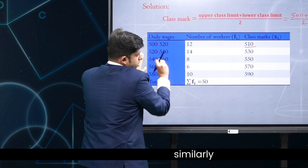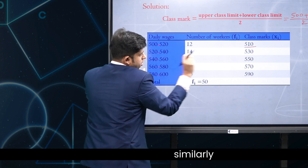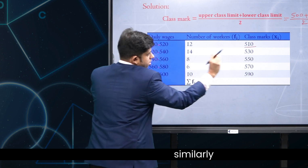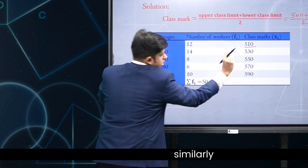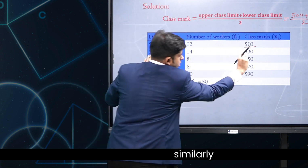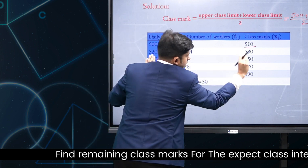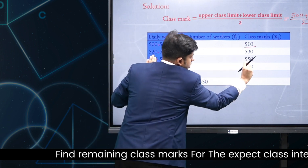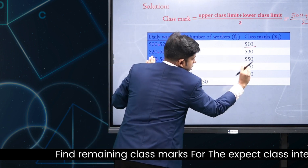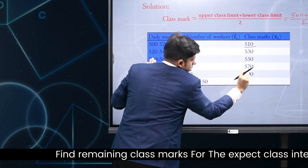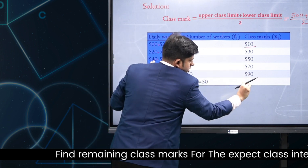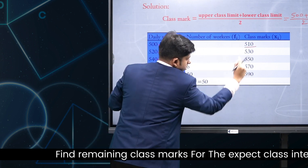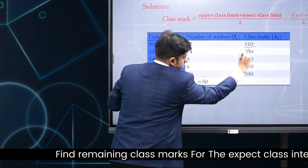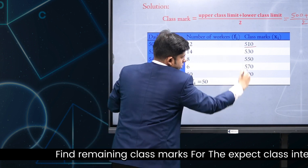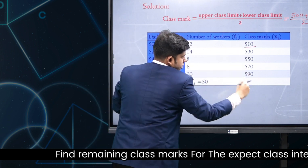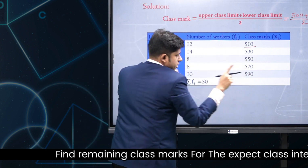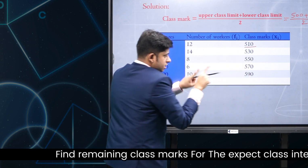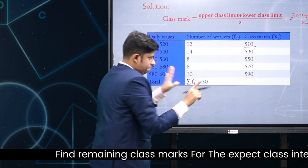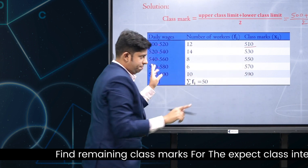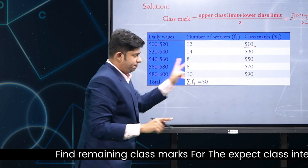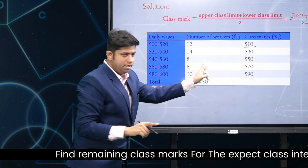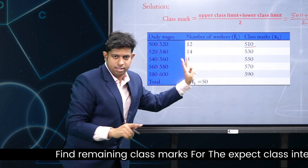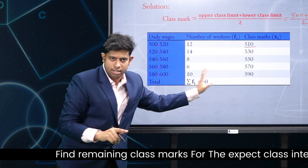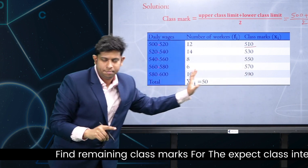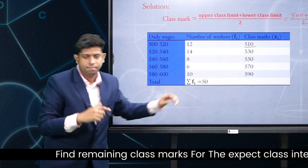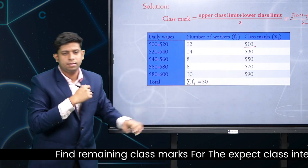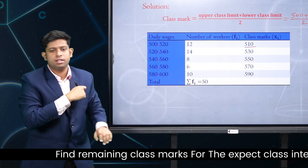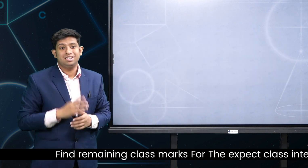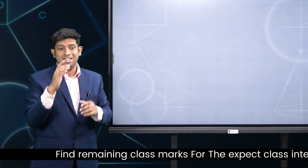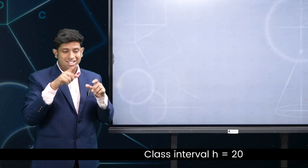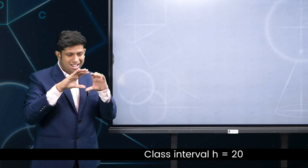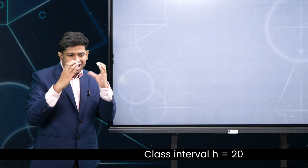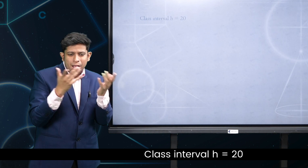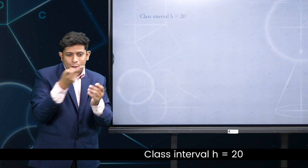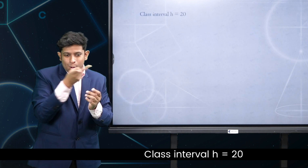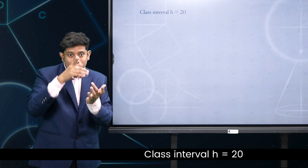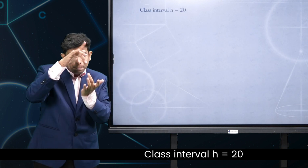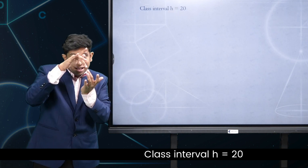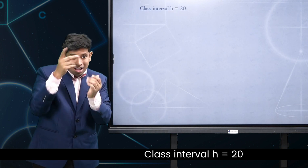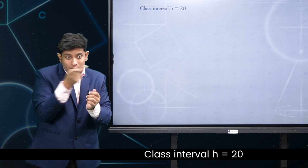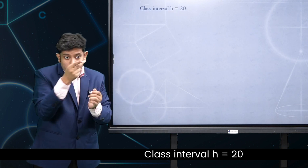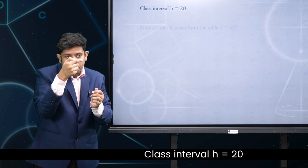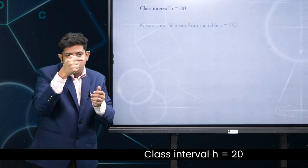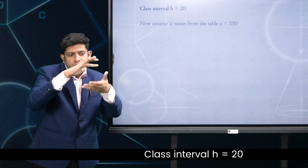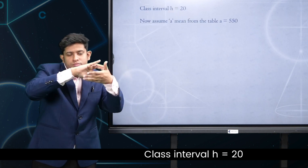Similarly, find the remaining class marks for the respective class intervals. Class interval h is equal to